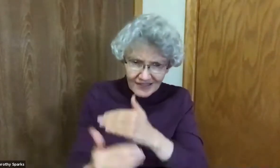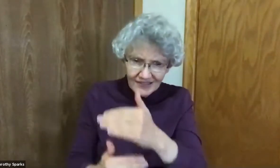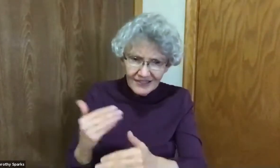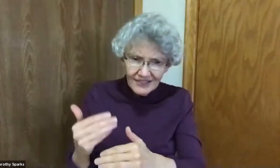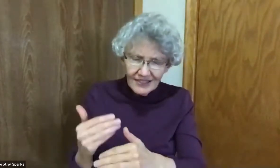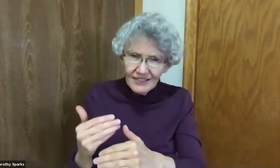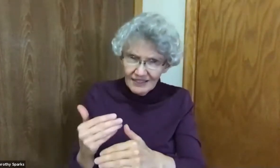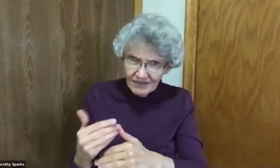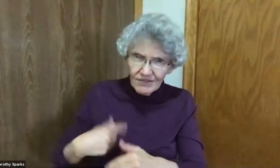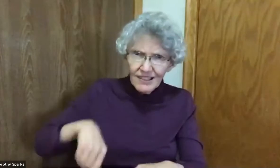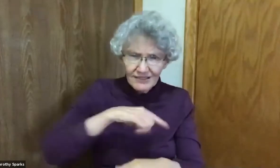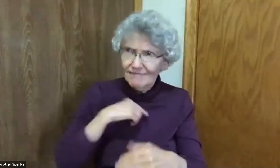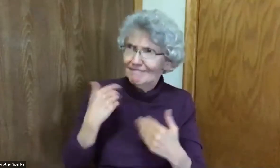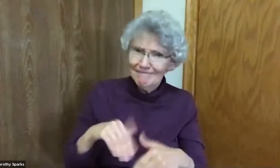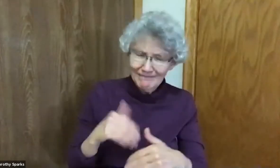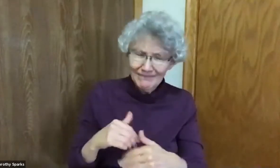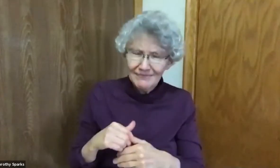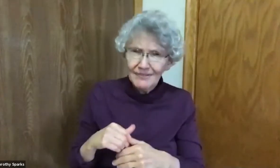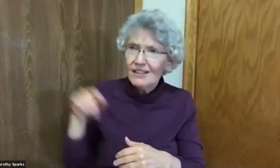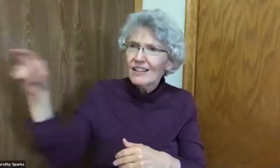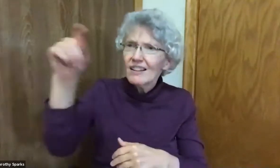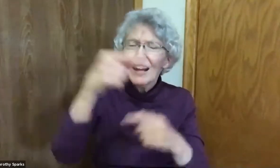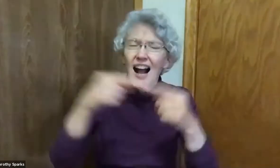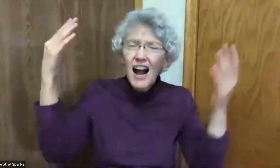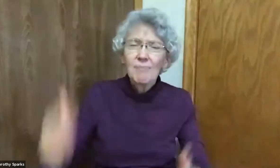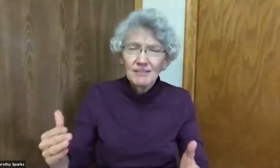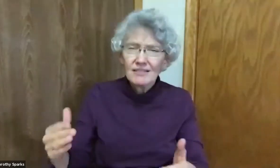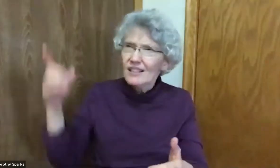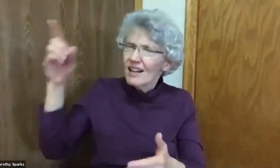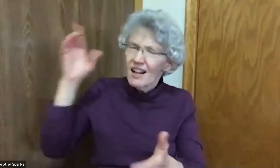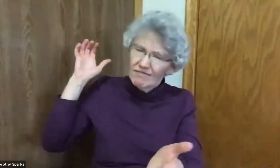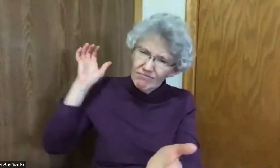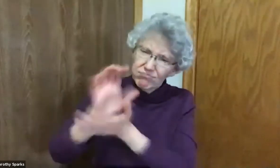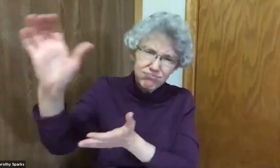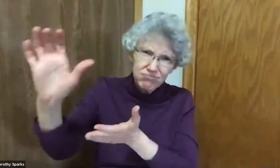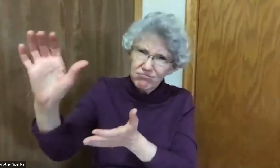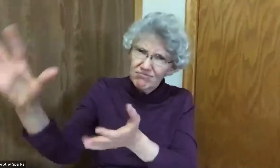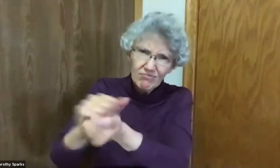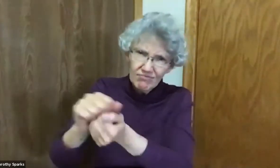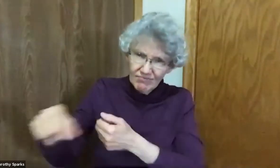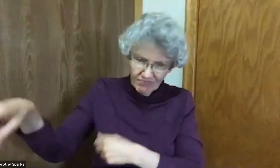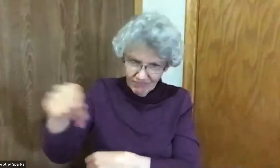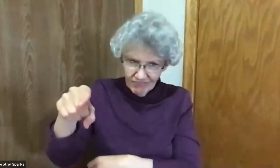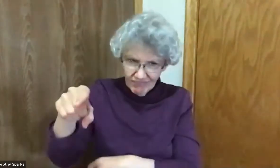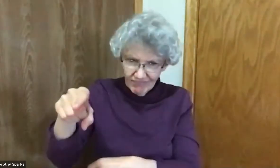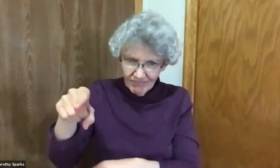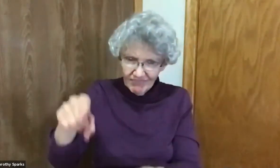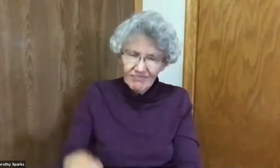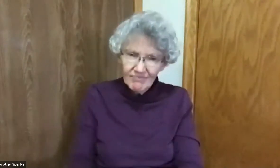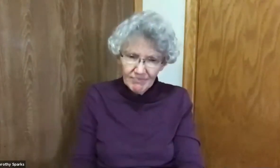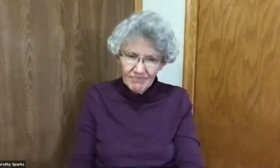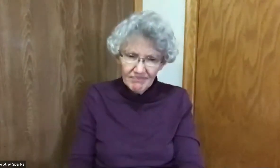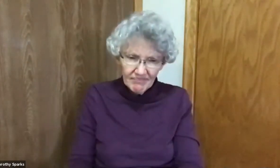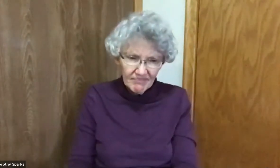This is the year when the Lord God will show kindness to us and punish our enemies.